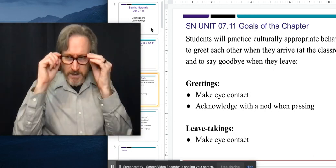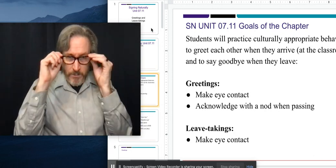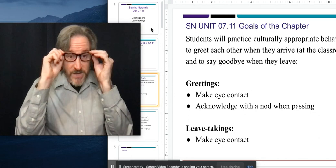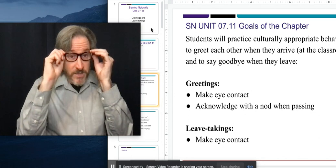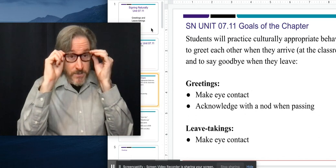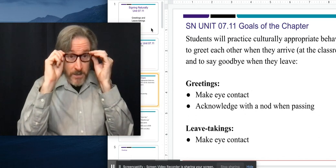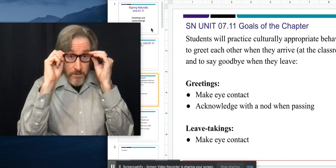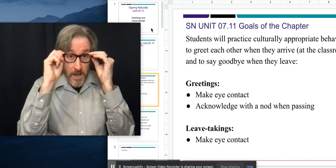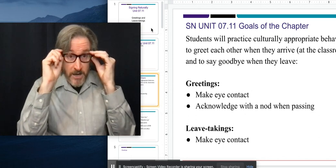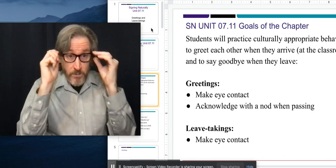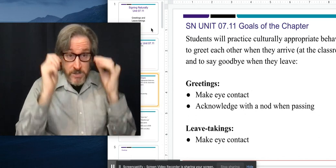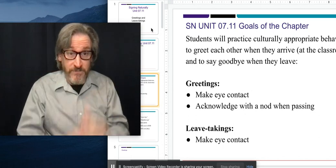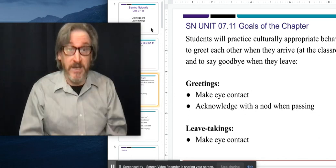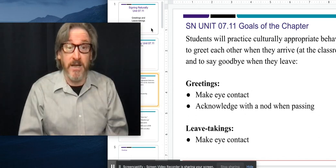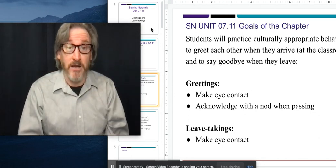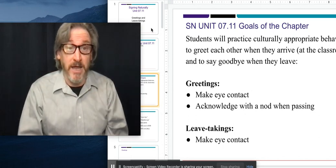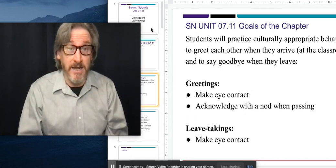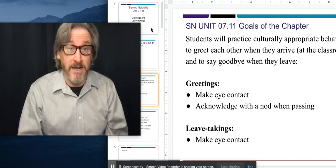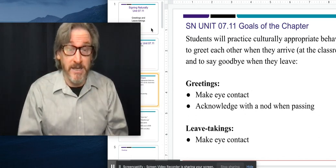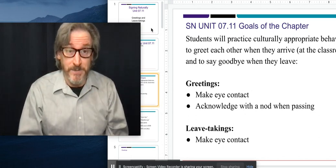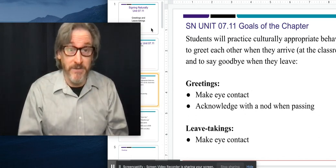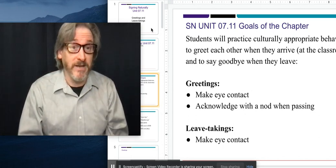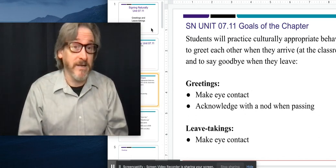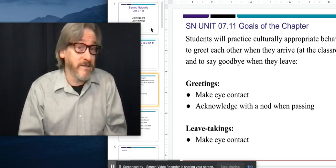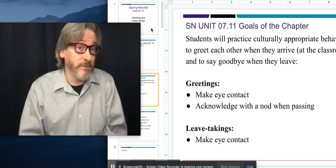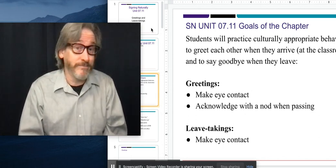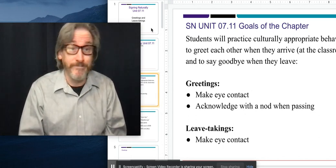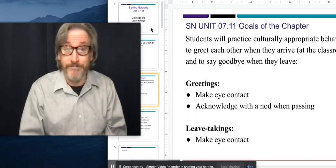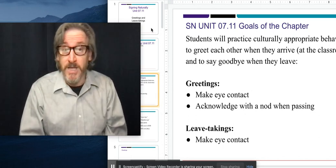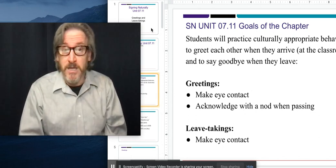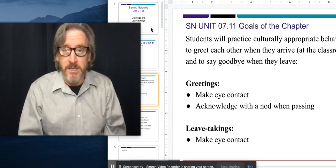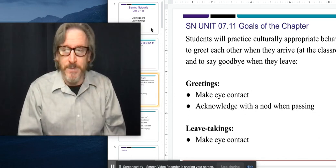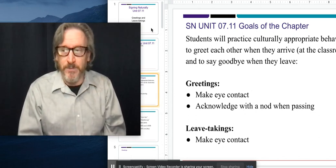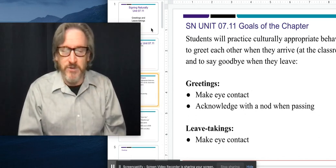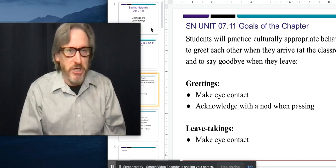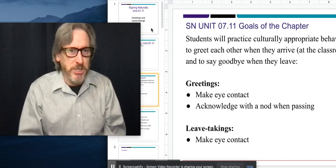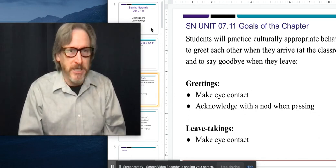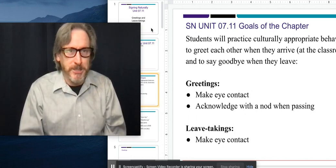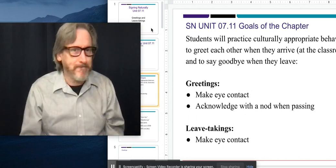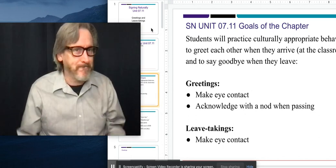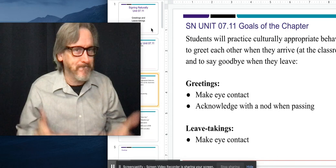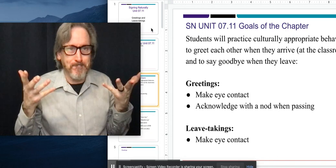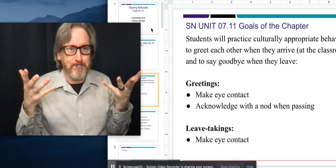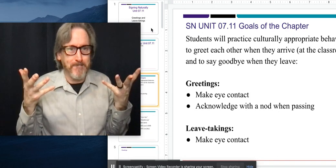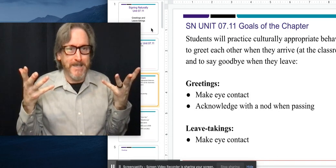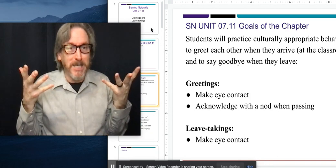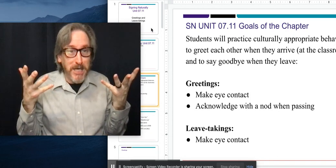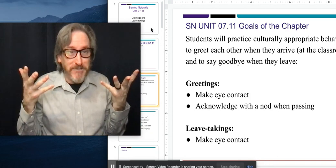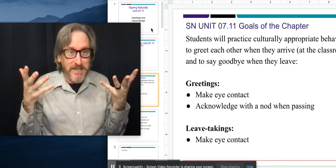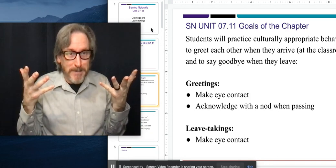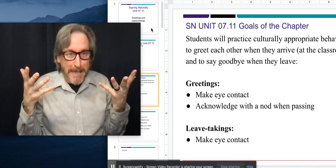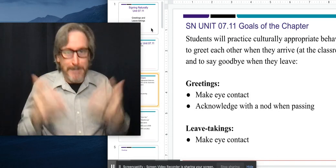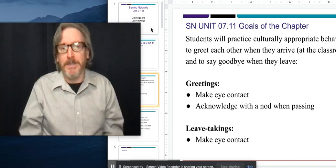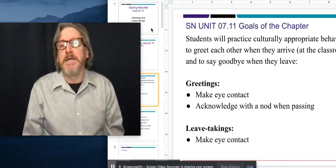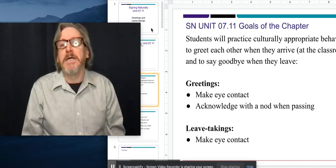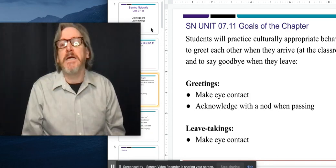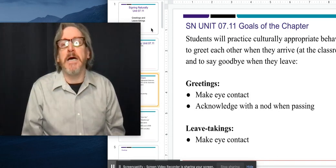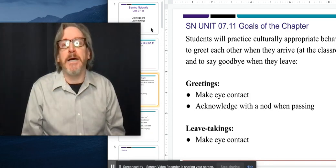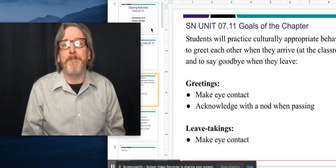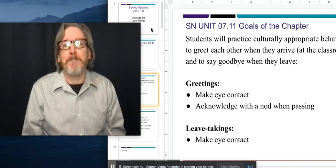It was given to me, and it was fitting, and has always been fitting. So some people have tried to change it. Tough, it's